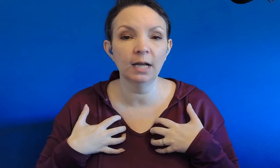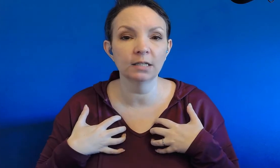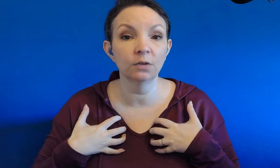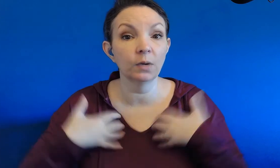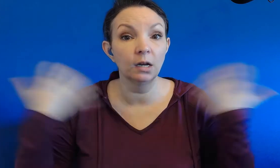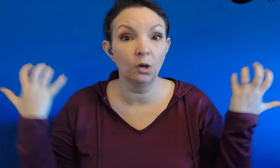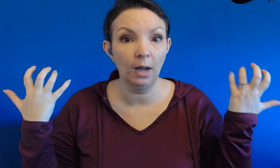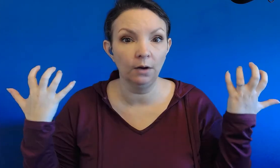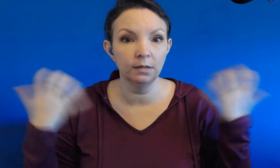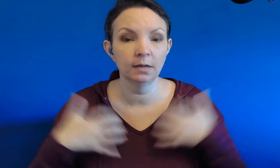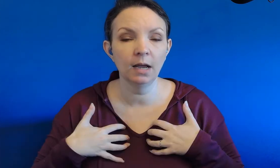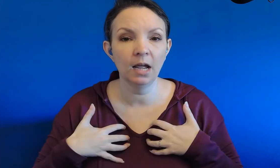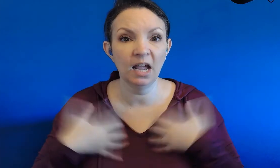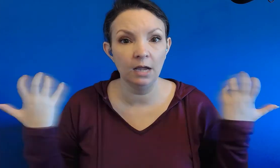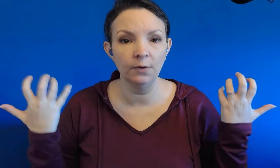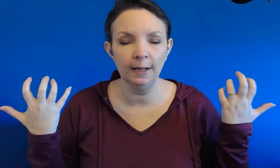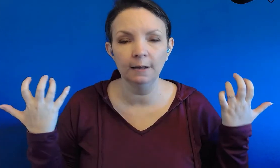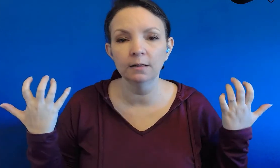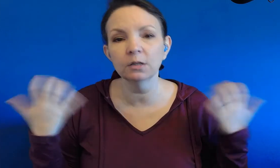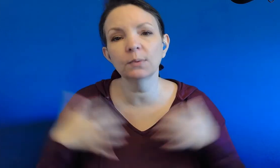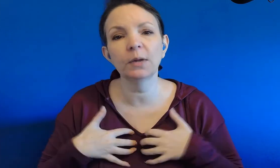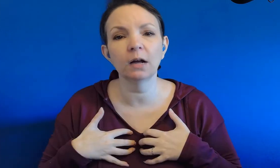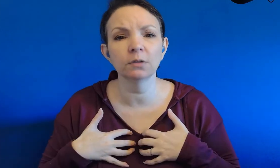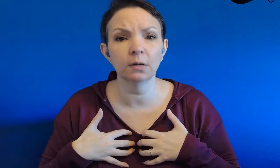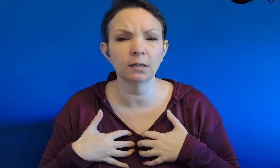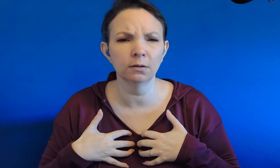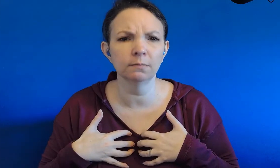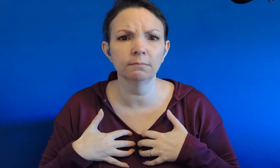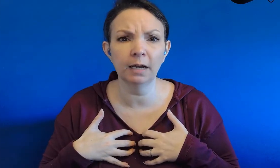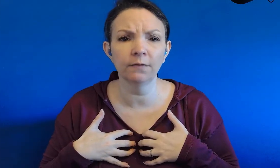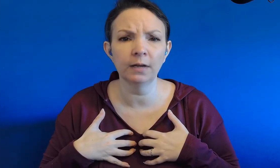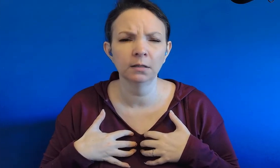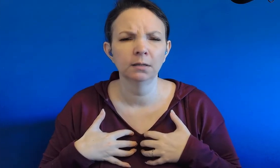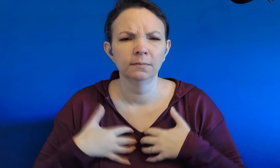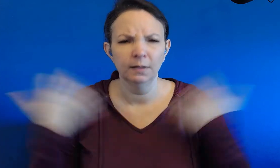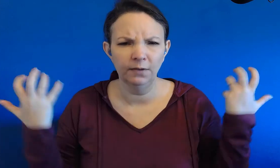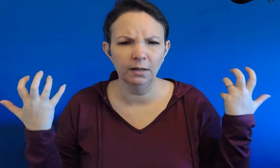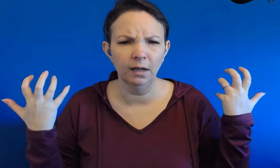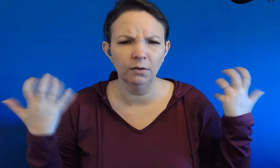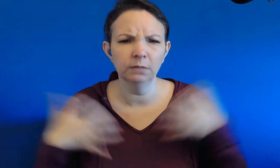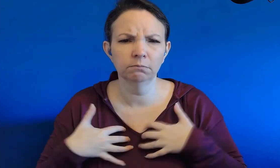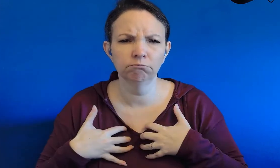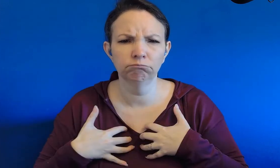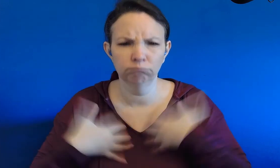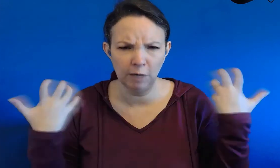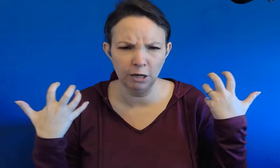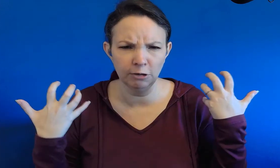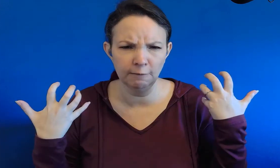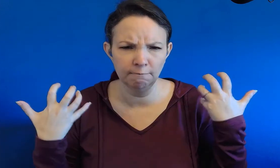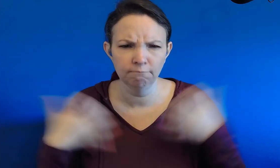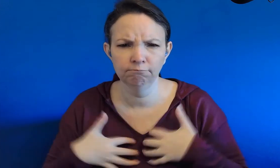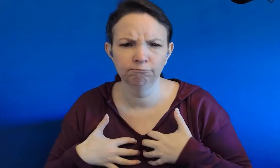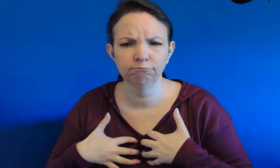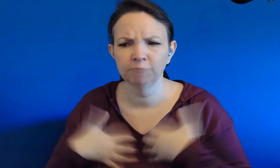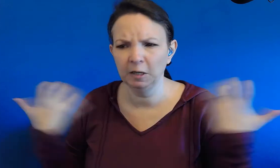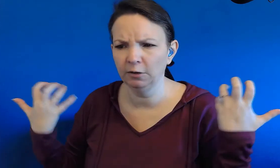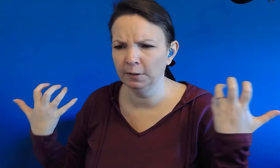going to go out. Angry. And this one we also going to go make our face. Feeling angry. Angry. Angry.